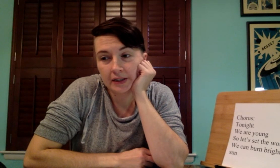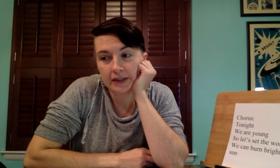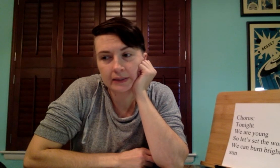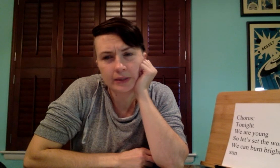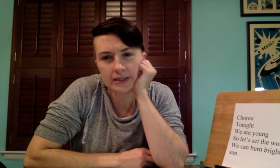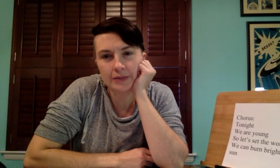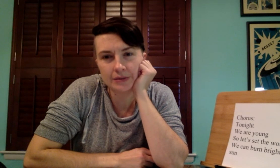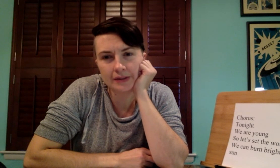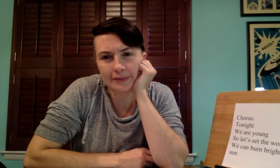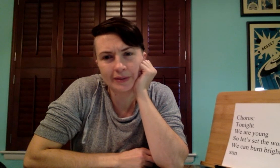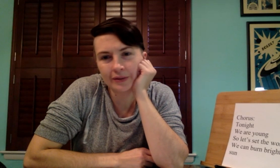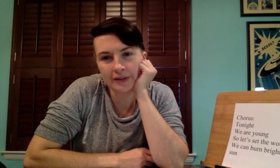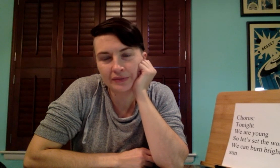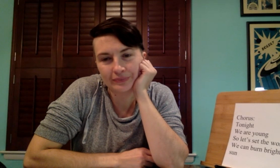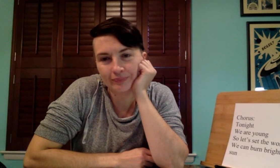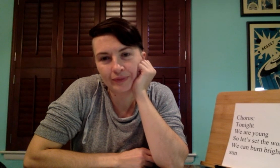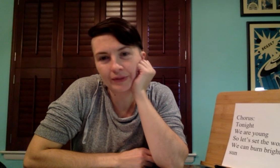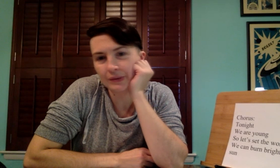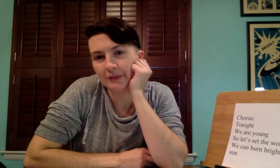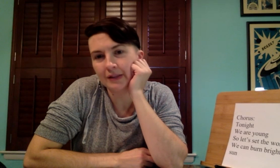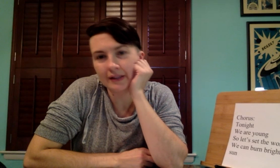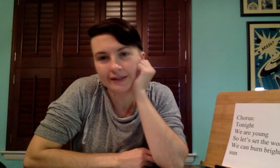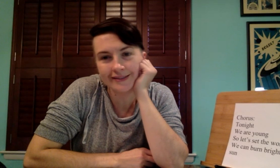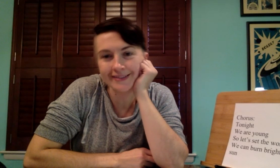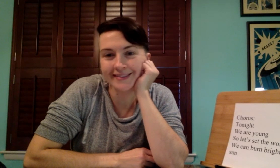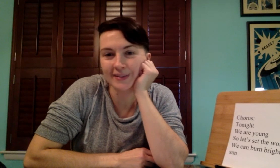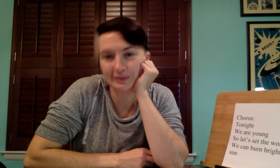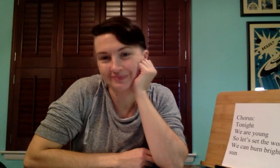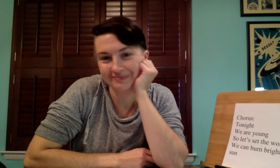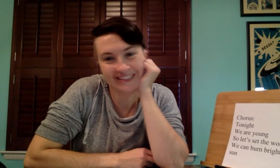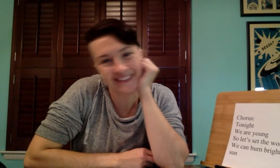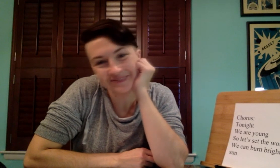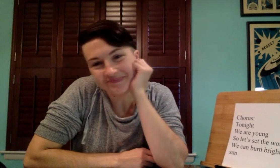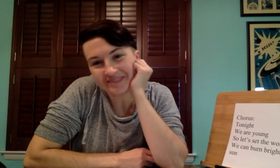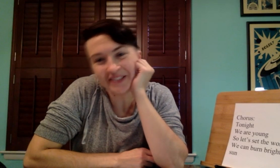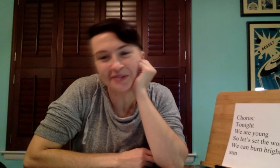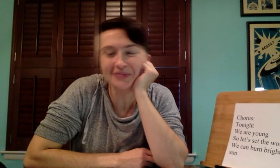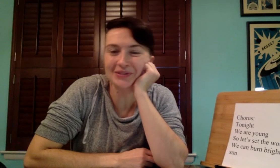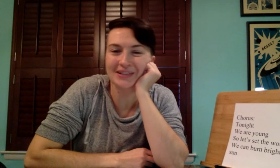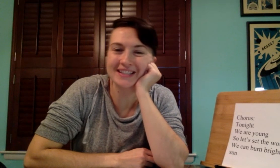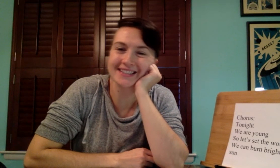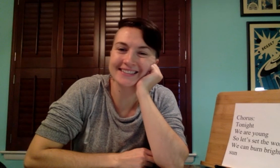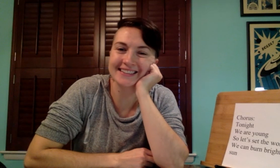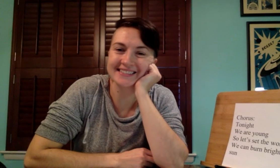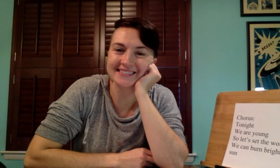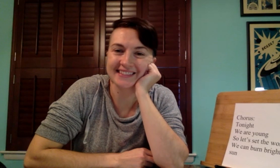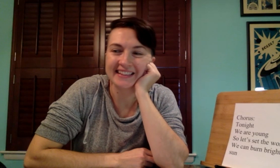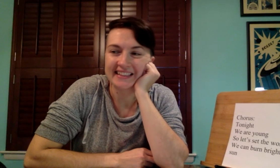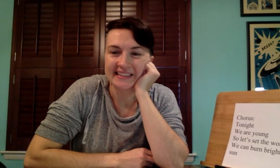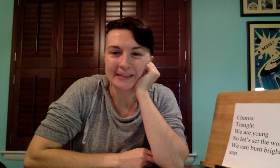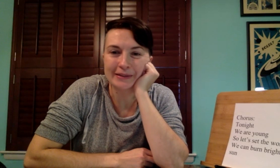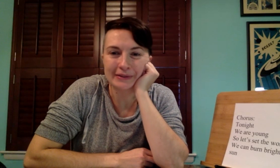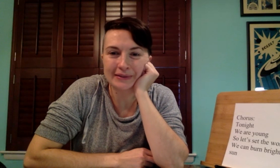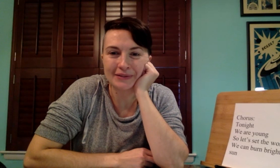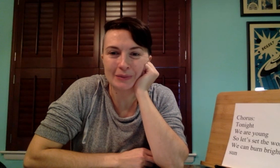And I want to keep doing it, but only if there's going to be an audience. So anyhow, thank you if you're watching, and let me know if you want me to